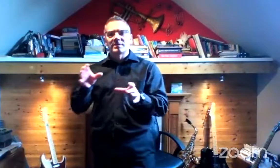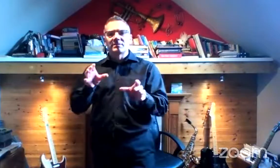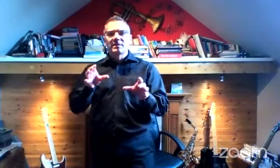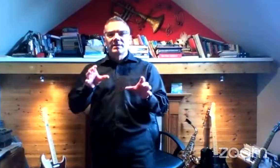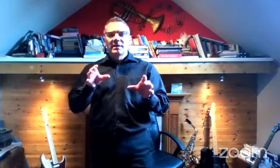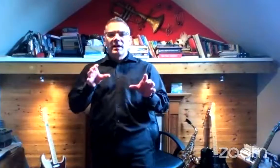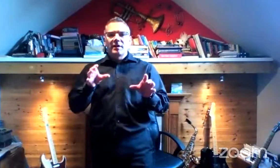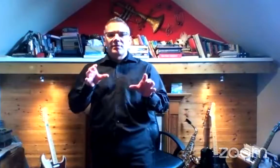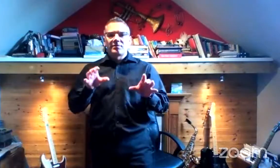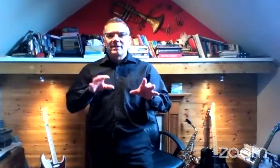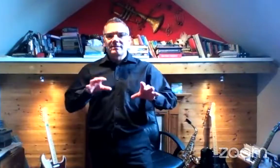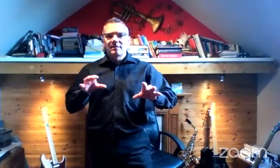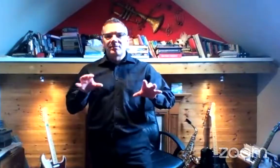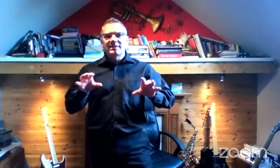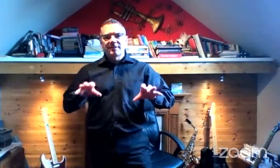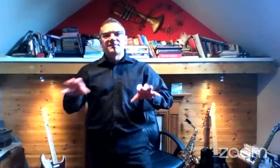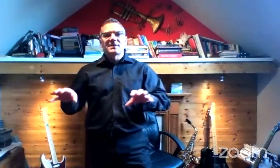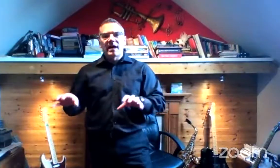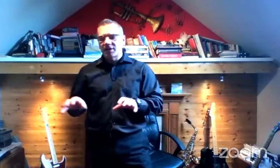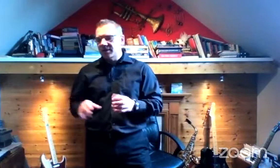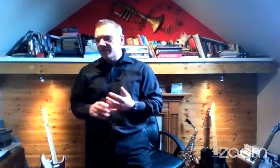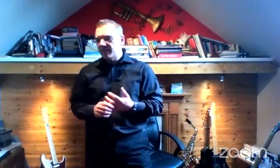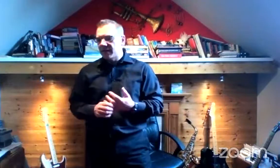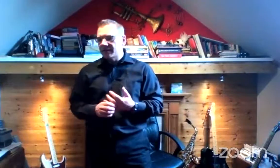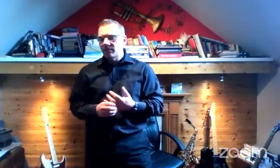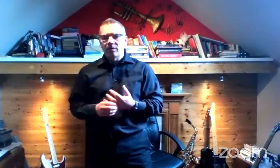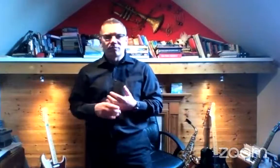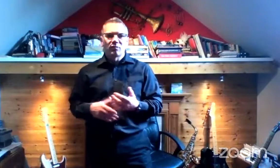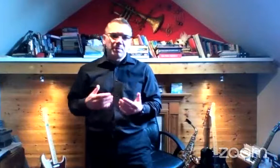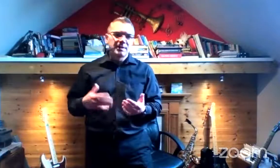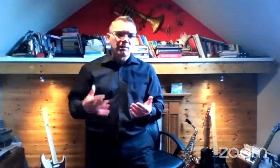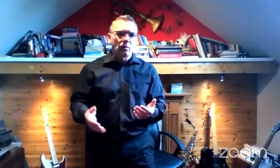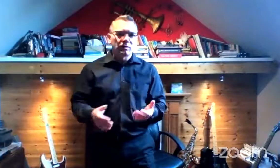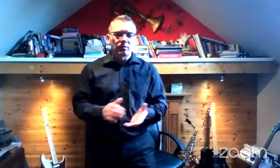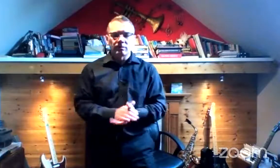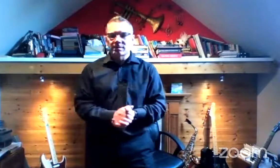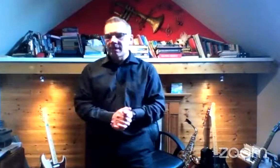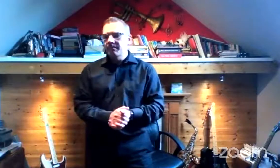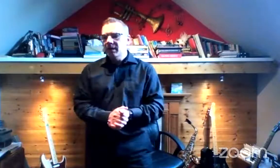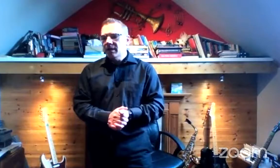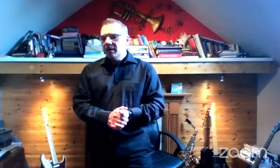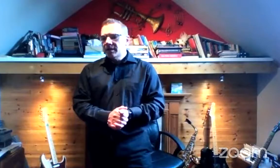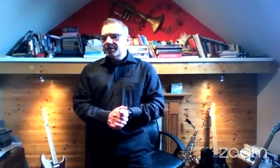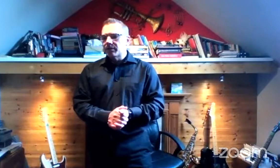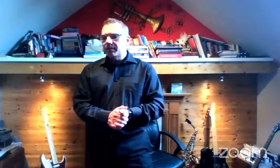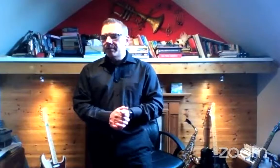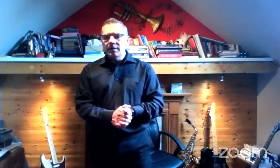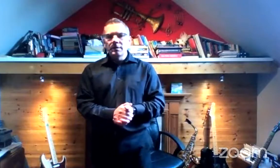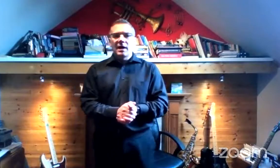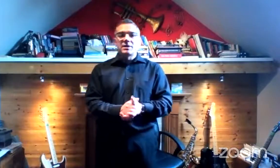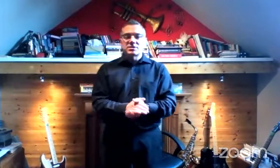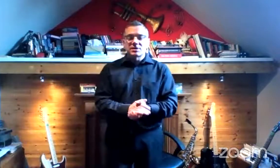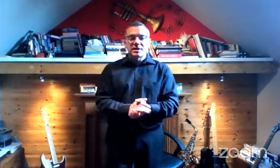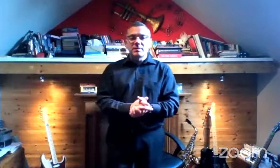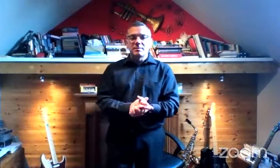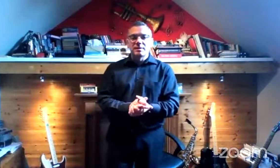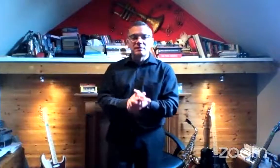and do three different actions for that rather than repeating one the whole time. So I used to think maybe you